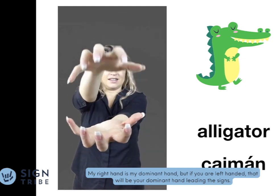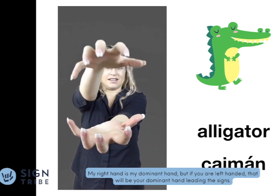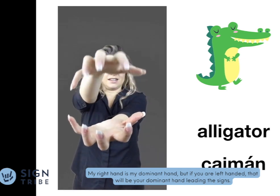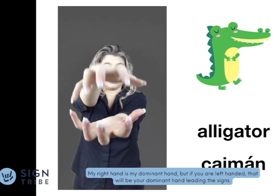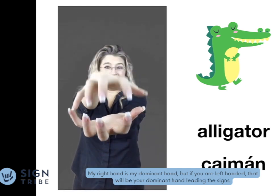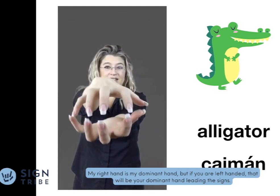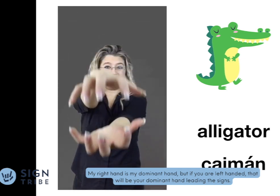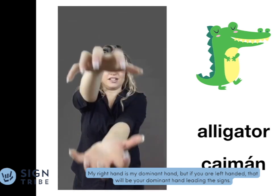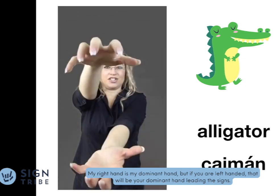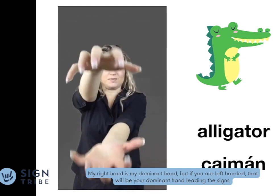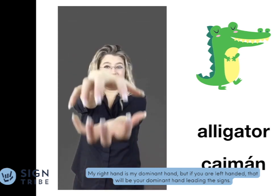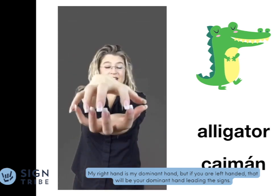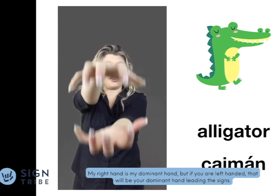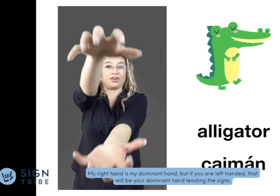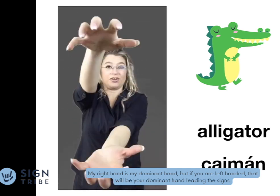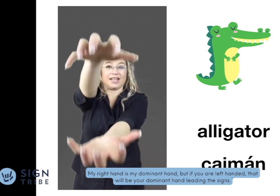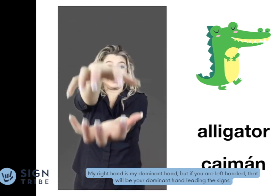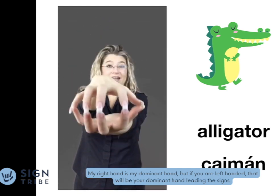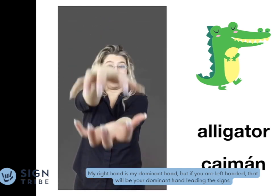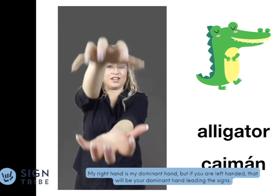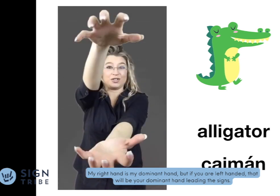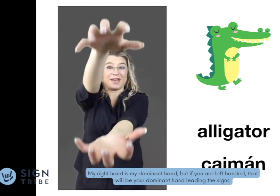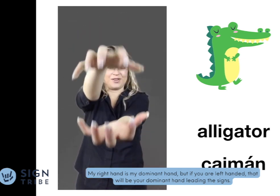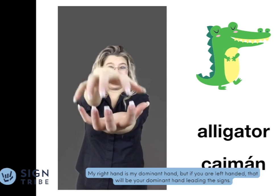and then touch them together like the alligator's mouth.